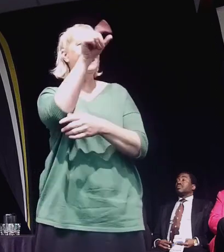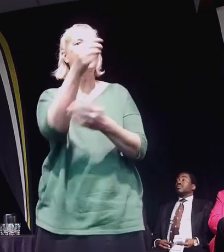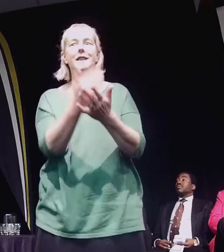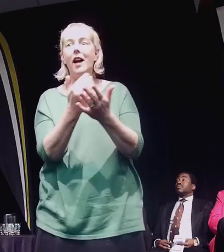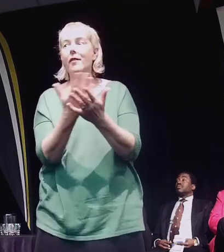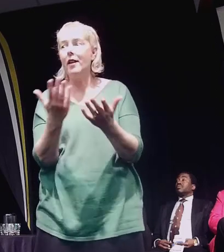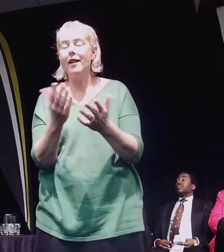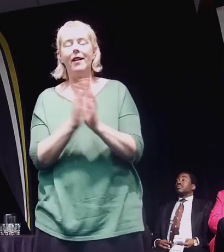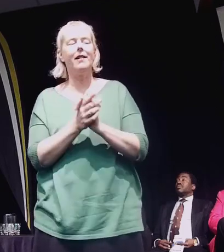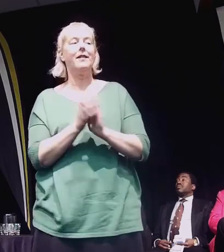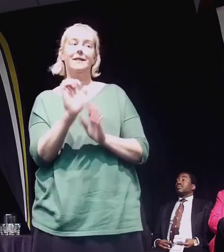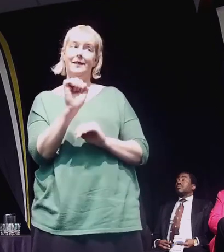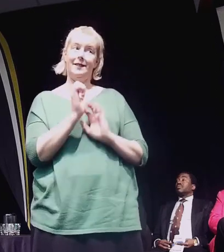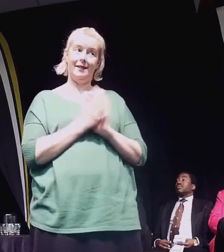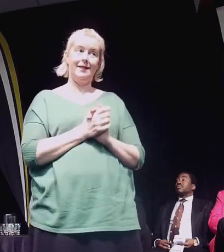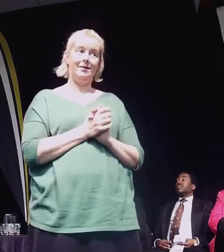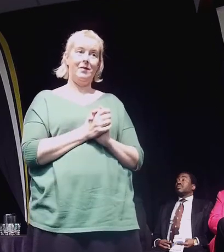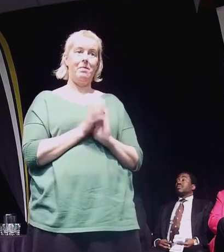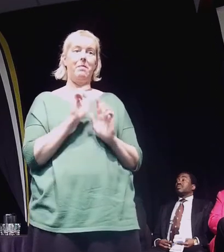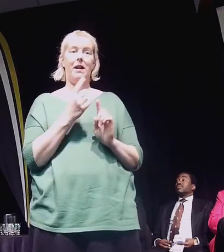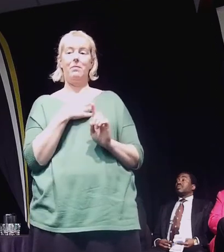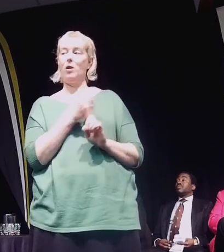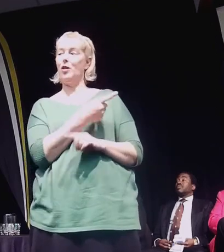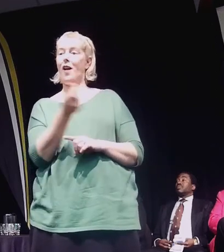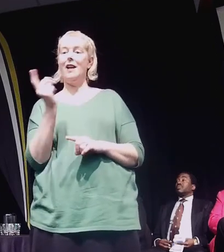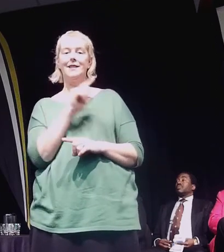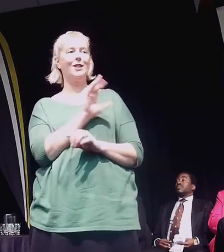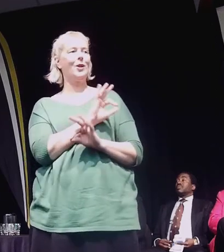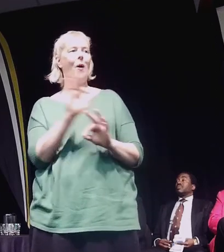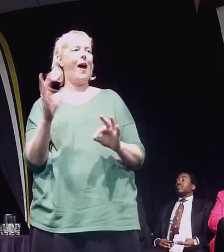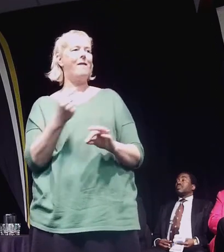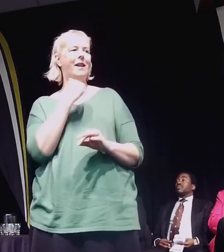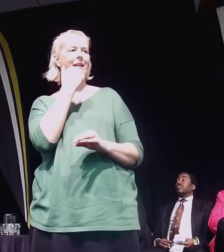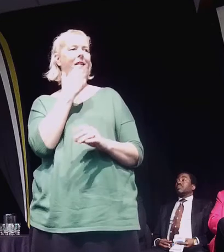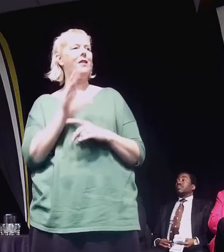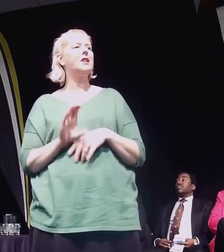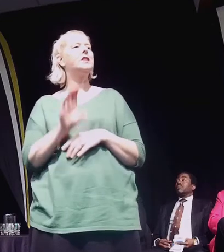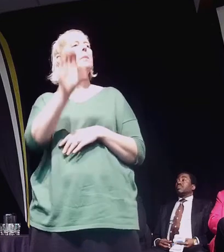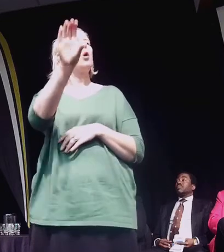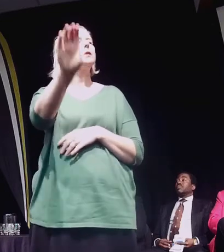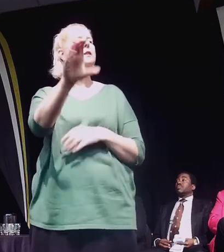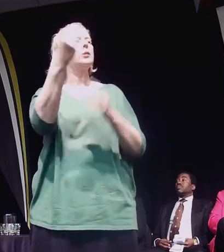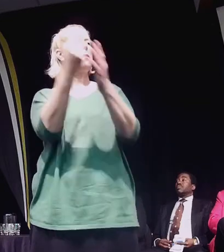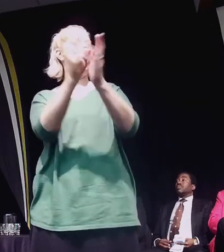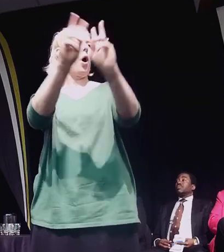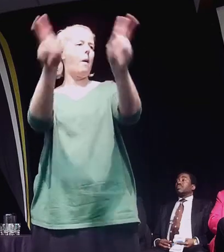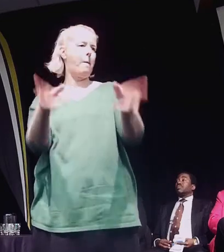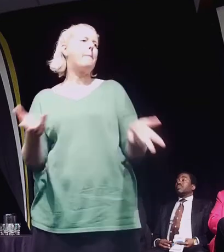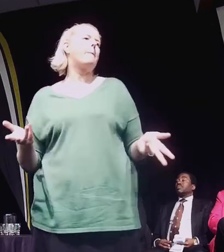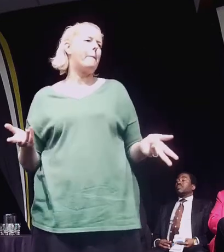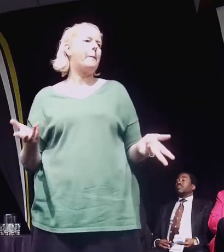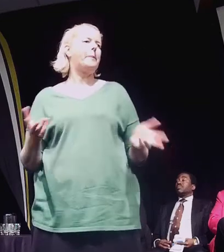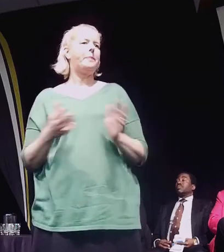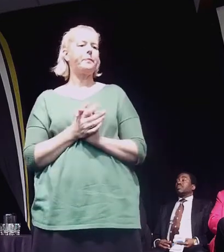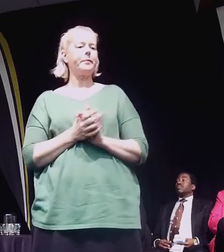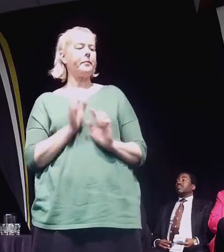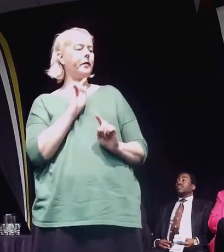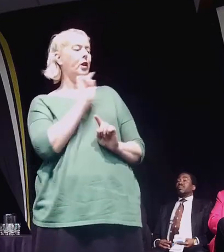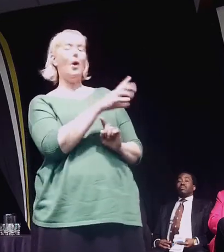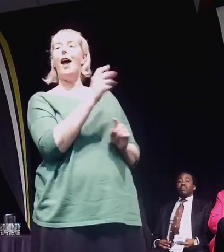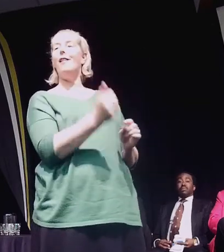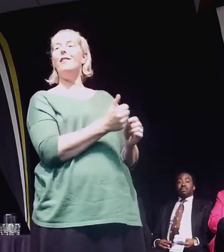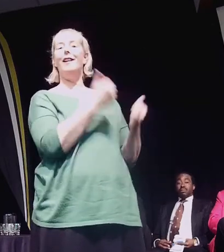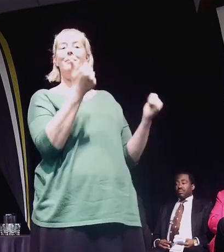is many of us don't have the deposit for a home. You can have the stock, but if you don't have the deposit,